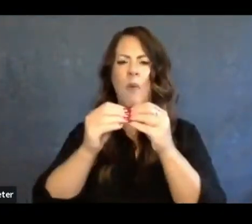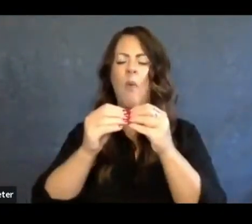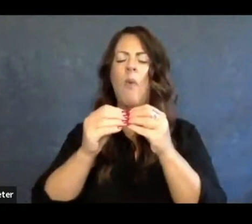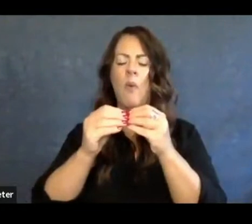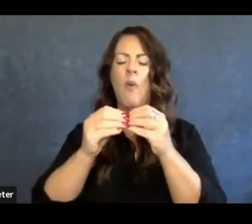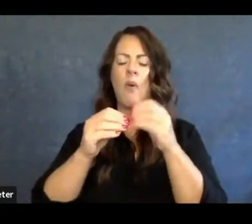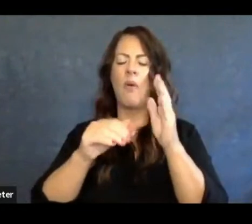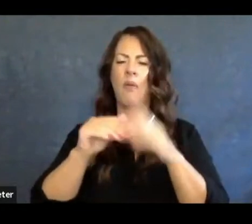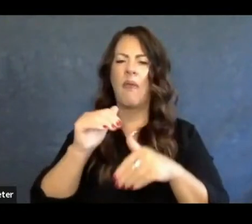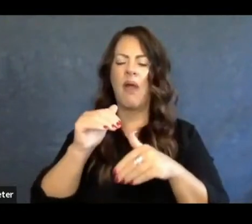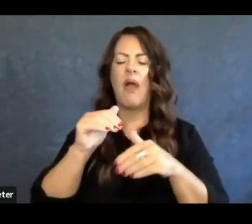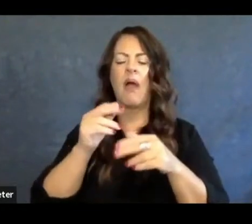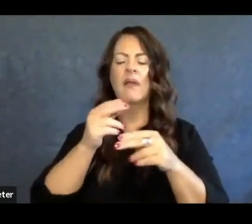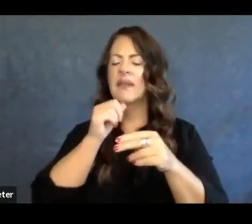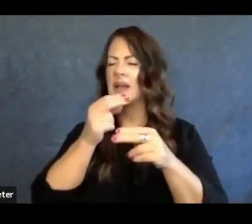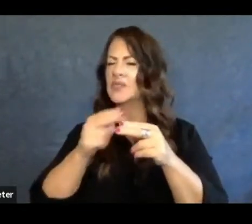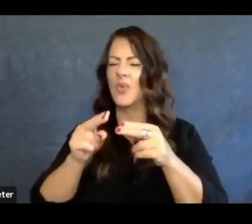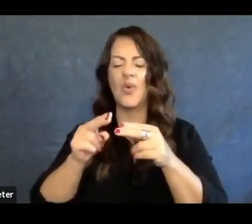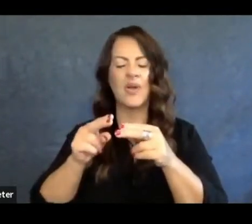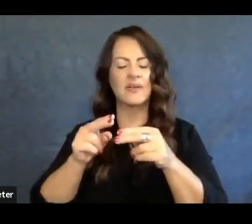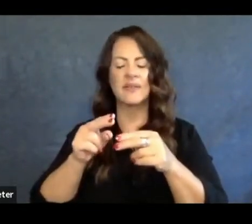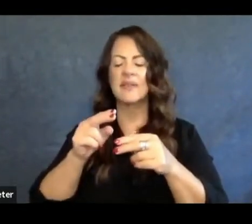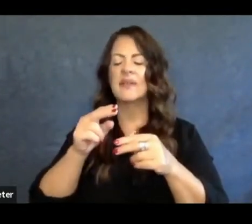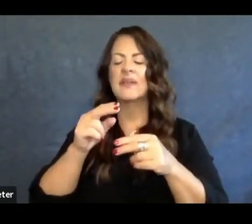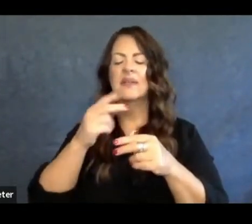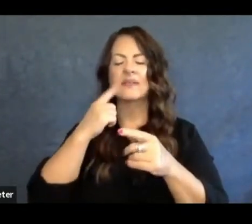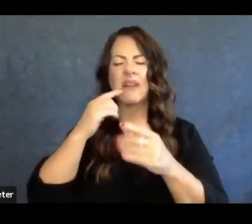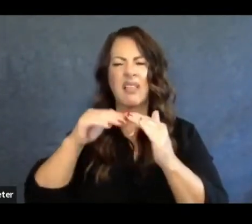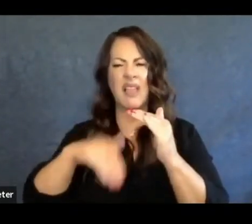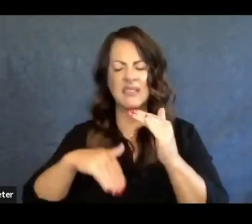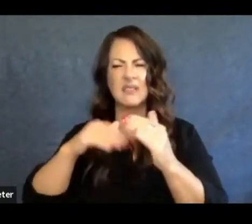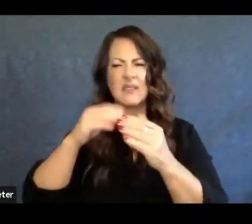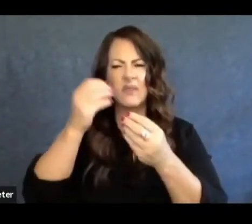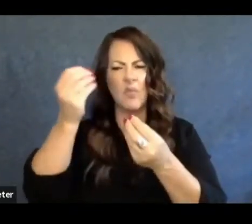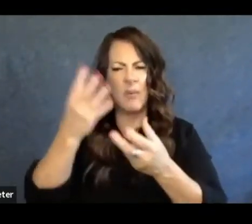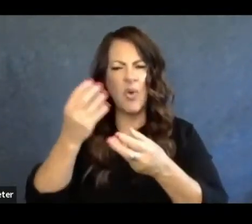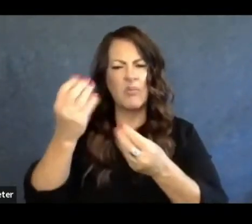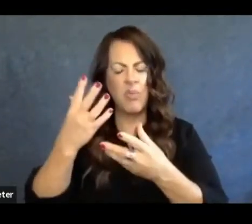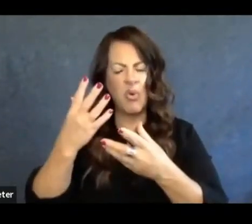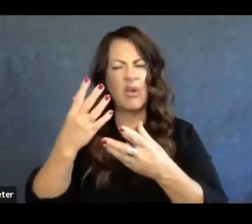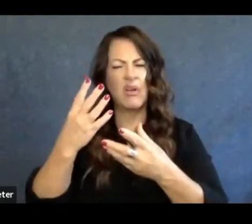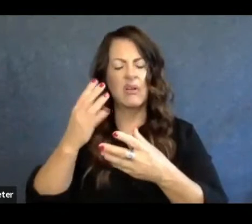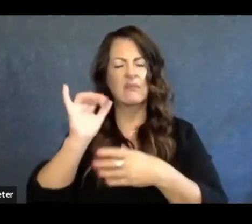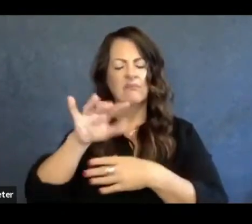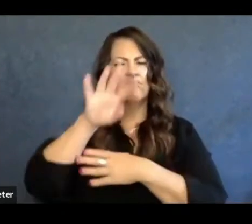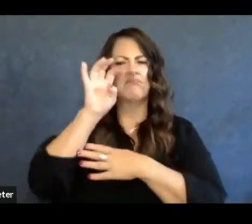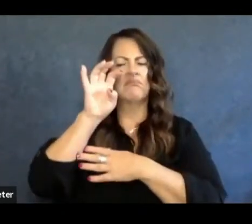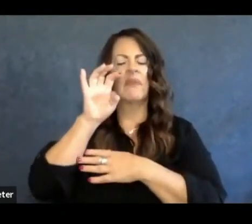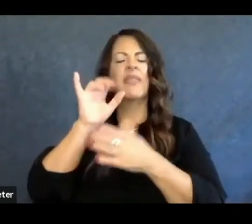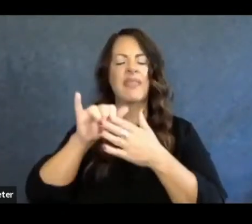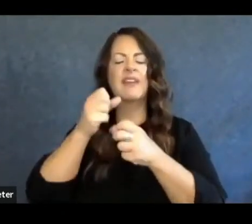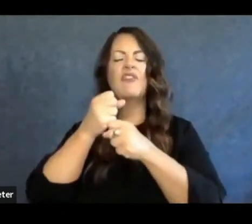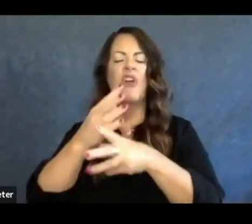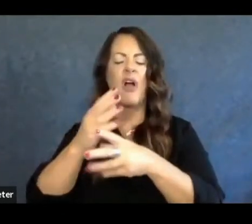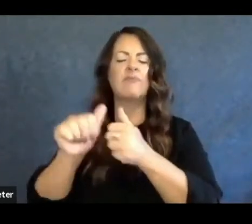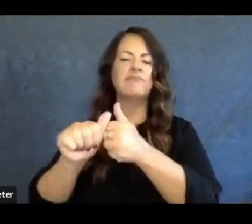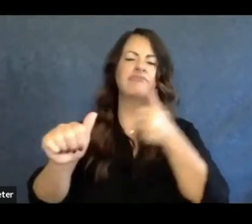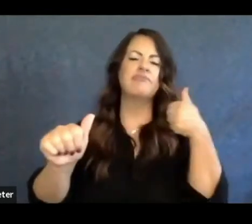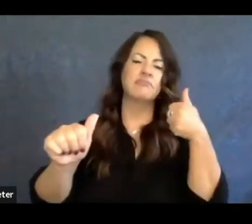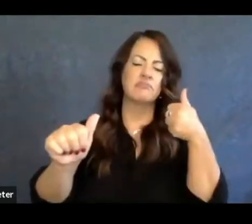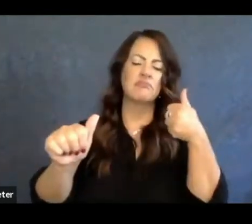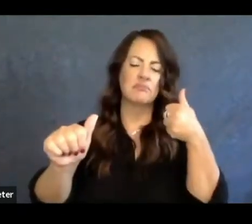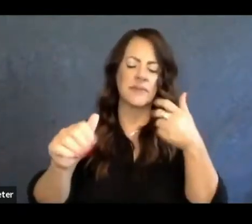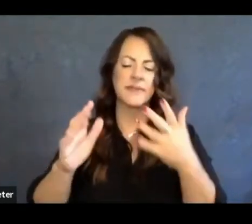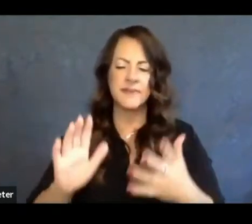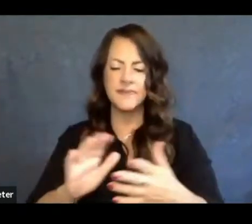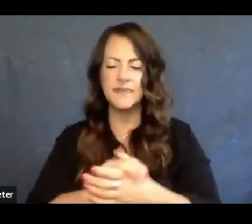led to some underreporting day over day, and really led to some of the backup that we're seeing. With